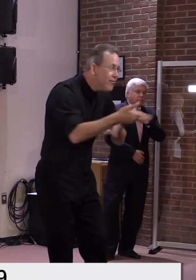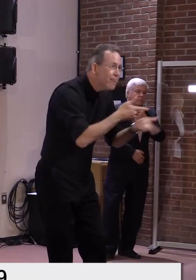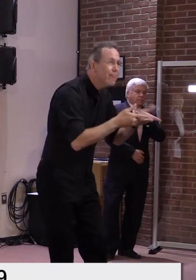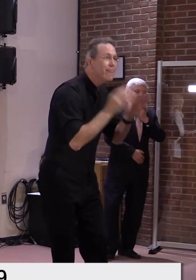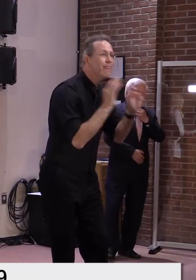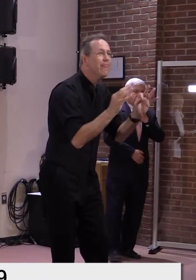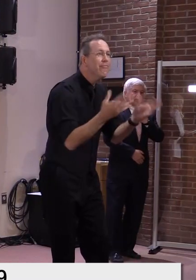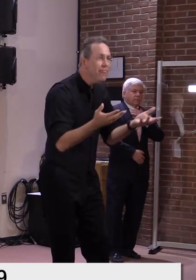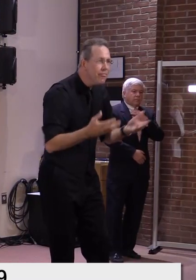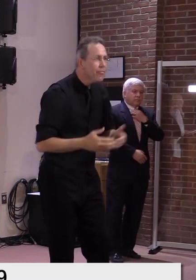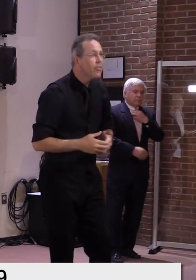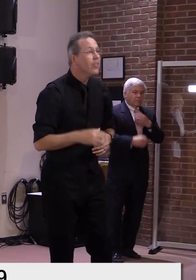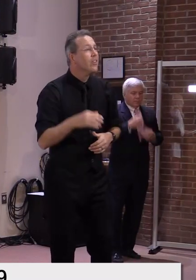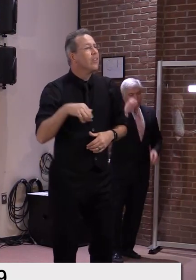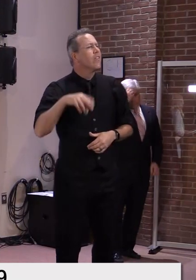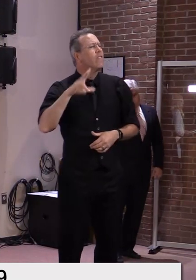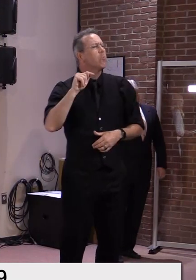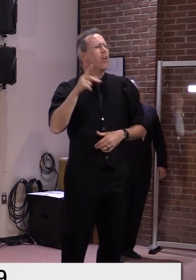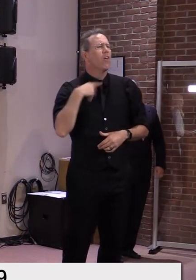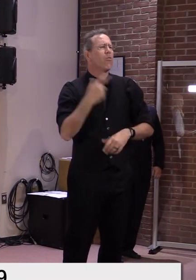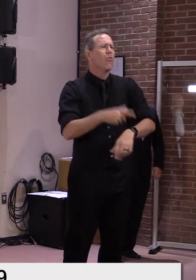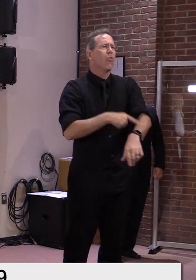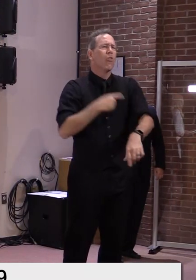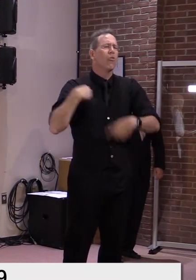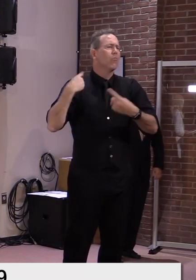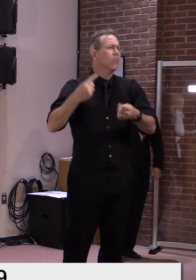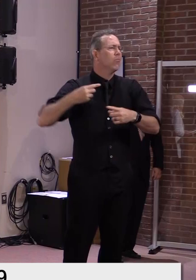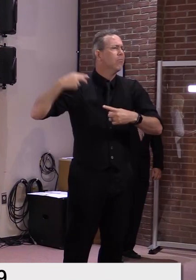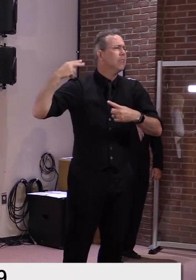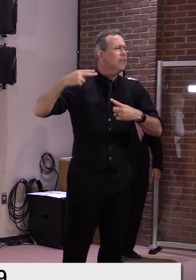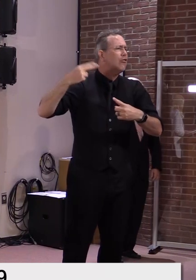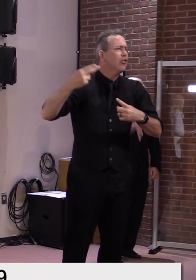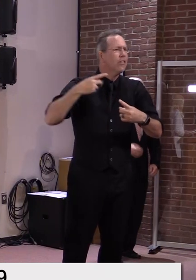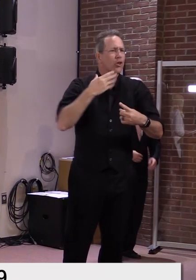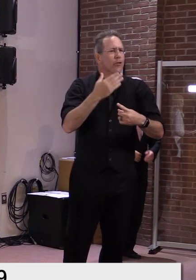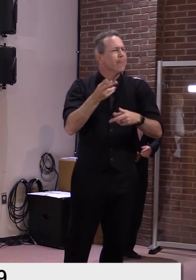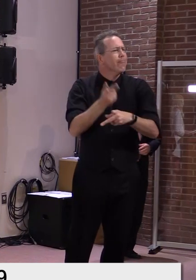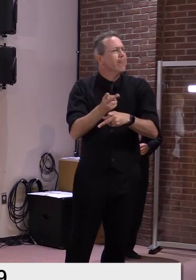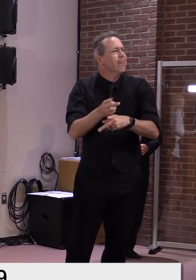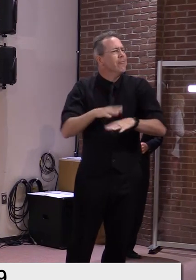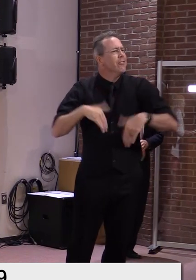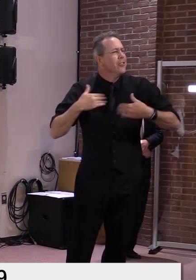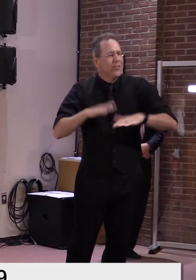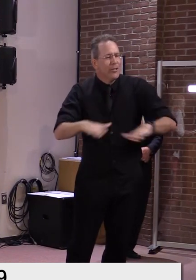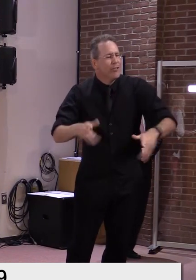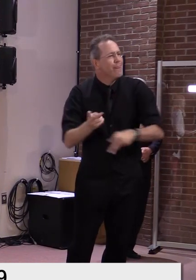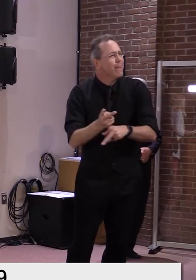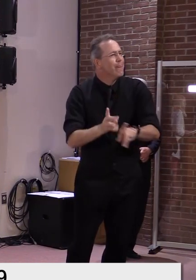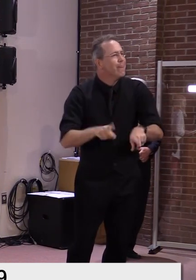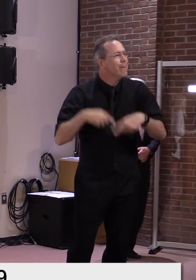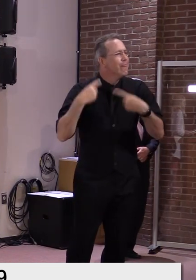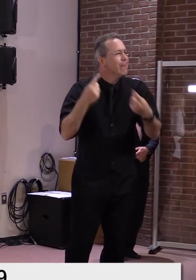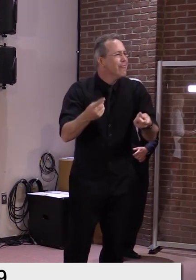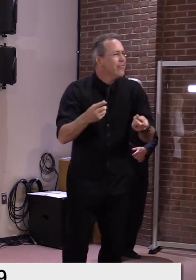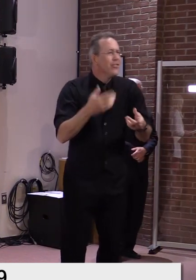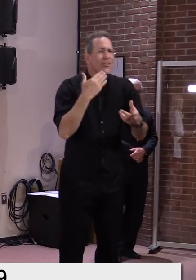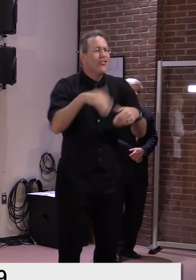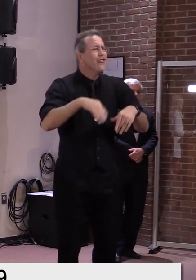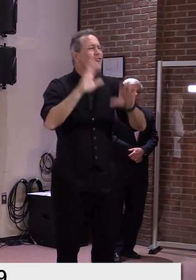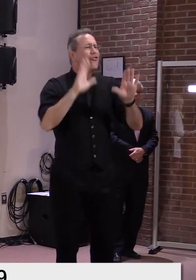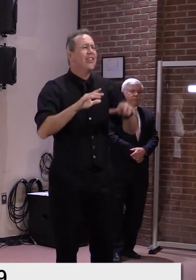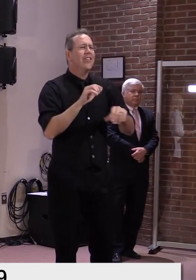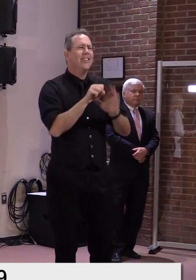youngest citizens. It's what makes us the great state that we are. We should all feel a sense of relief in